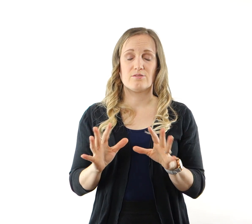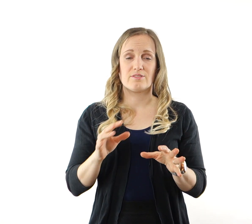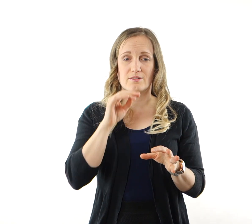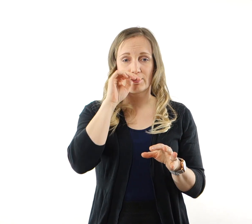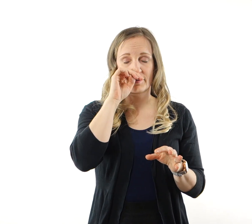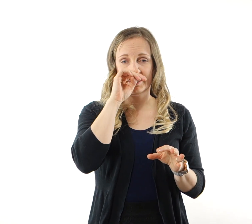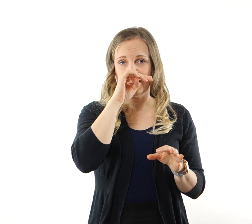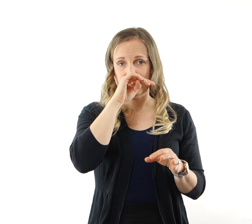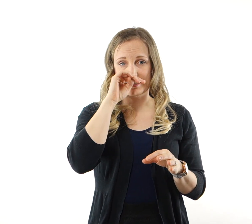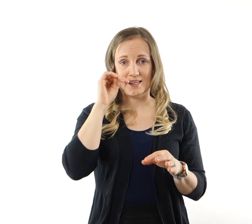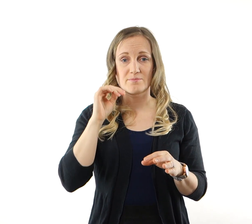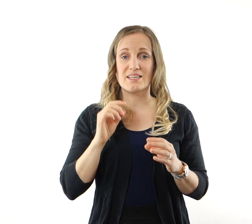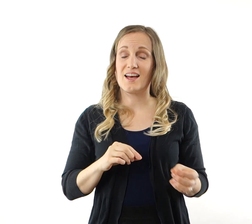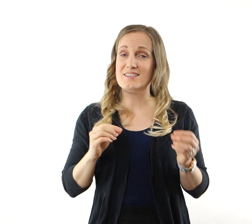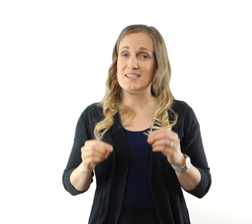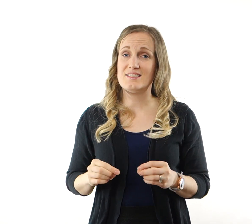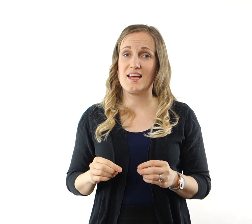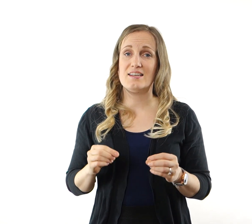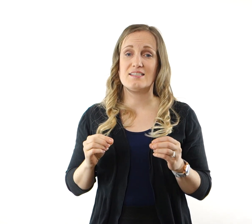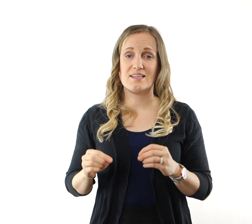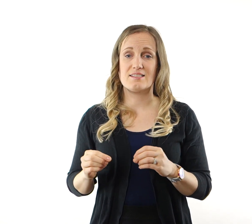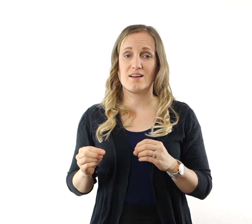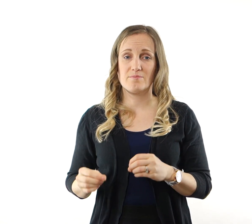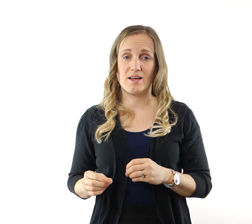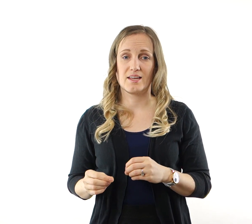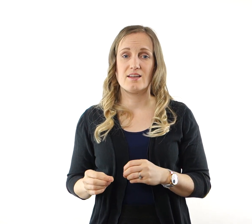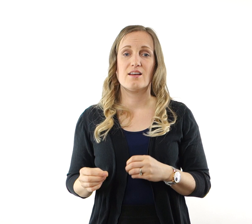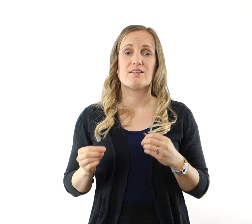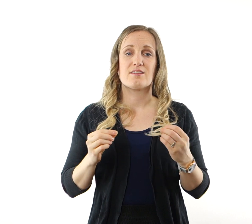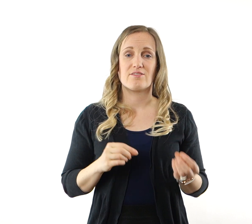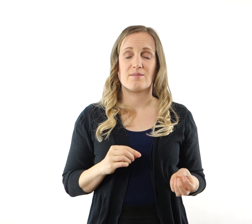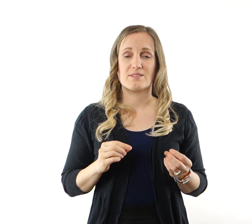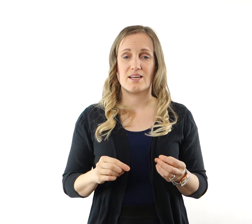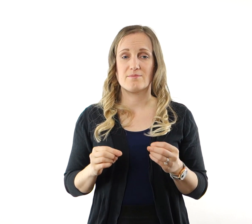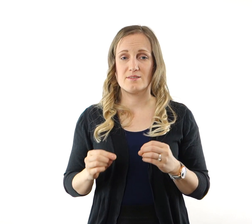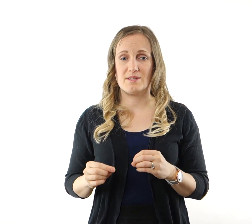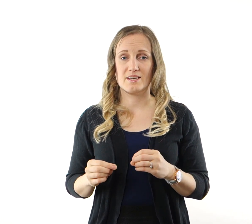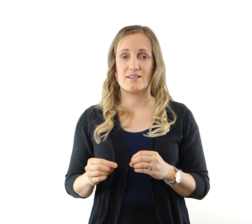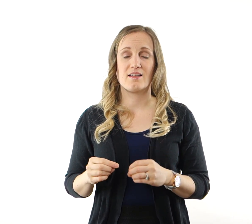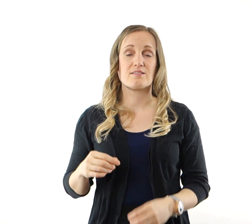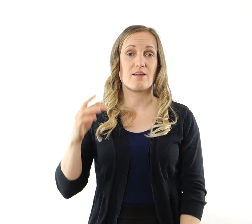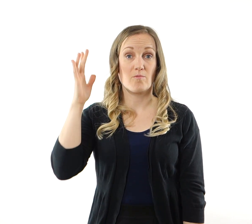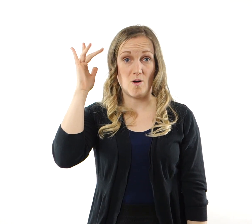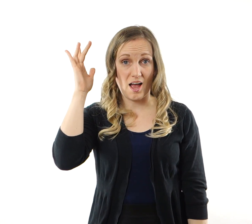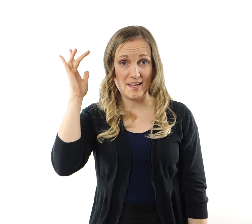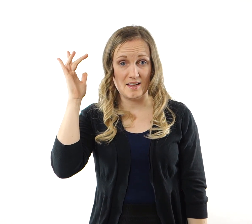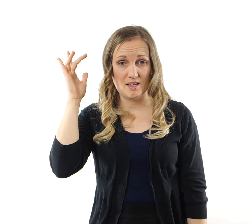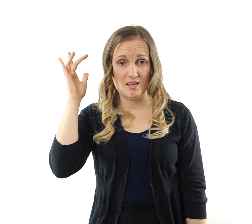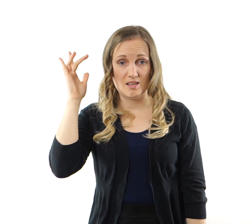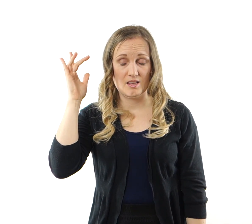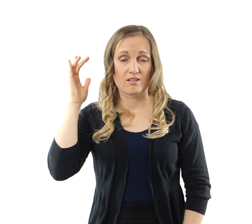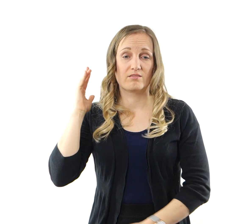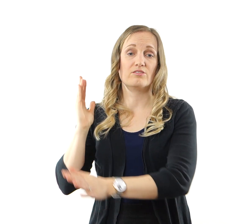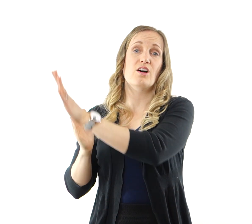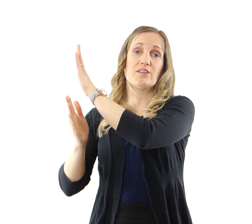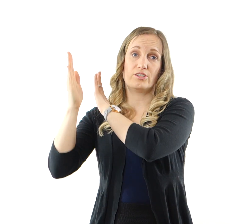over that real quick, that last line. Because he said in days gone by, suffer them to come to me. I say, why? Long